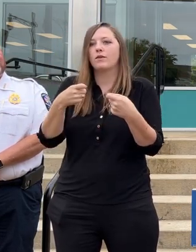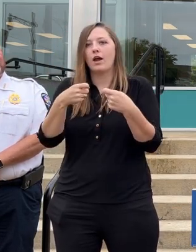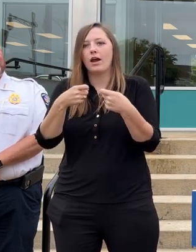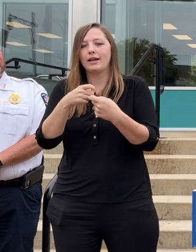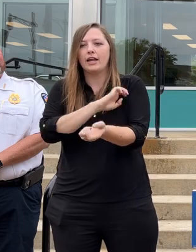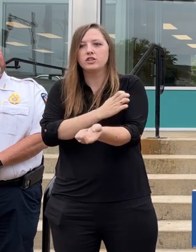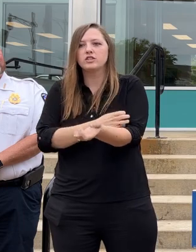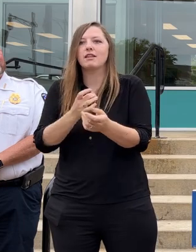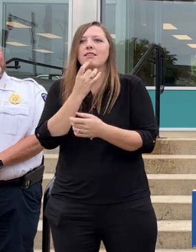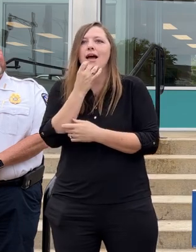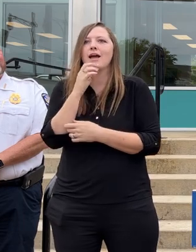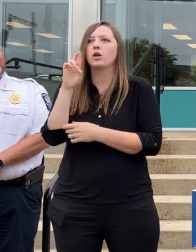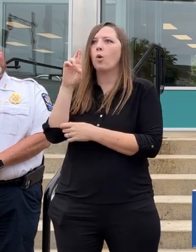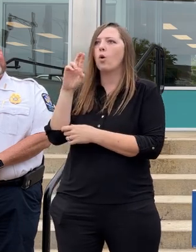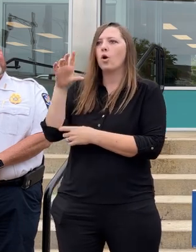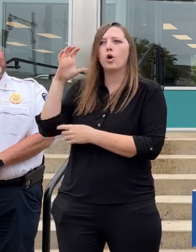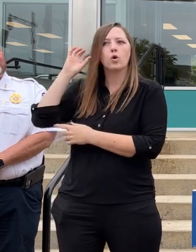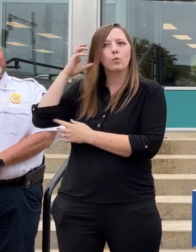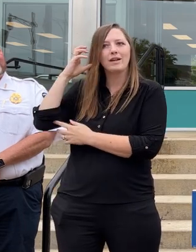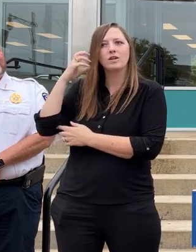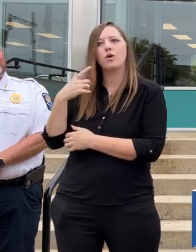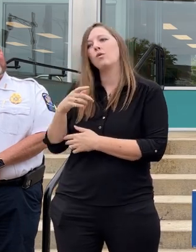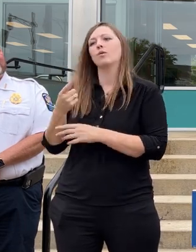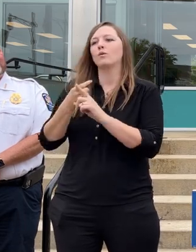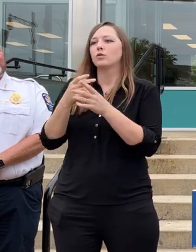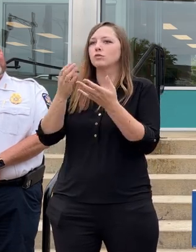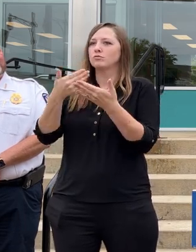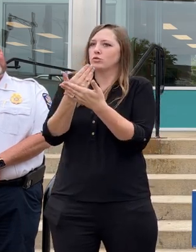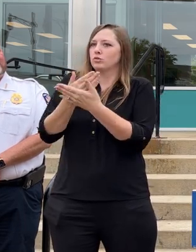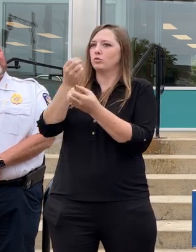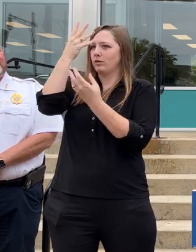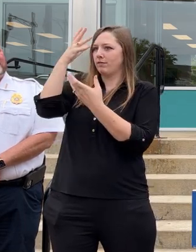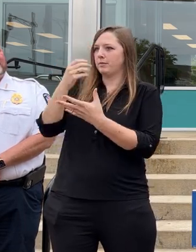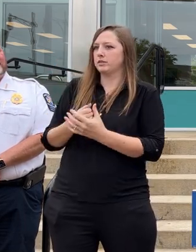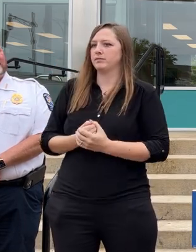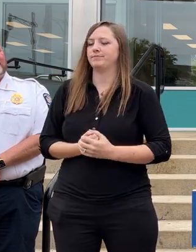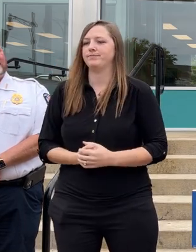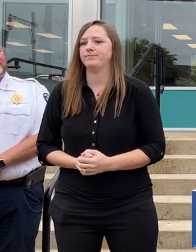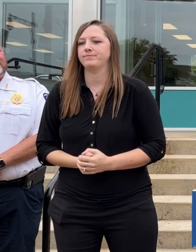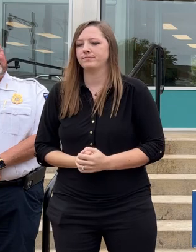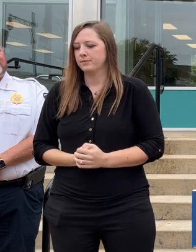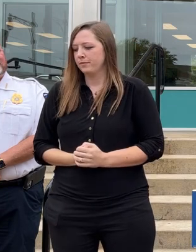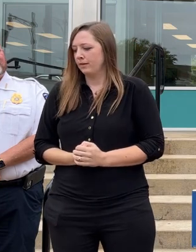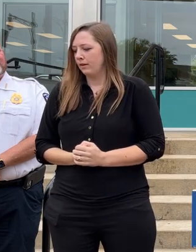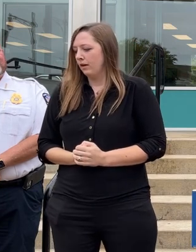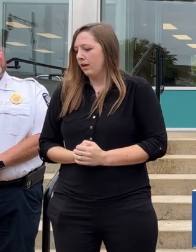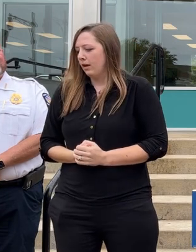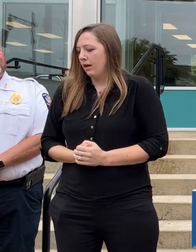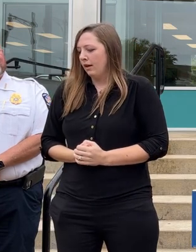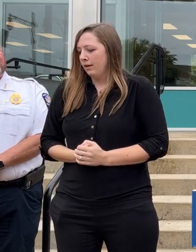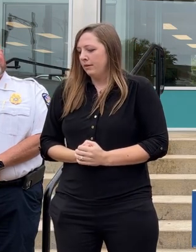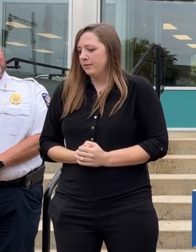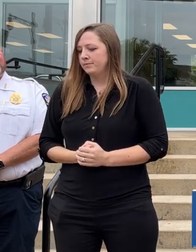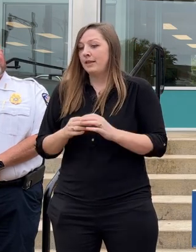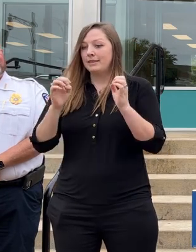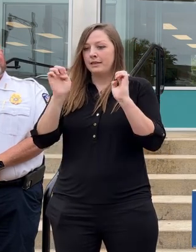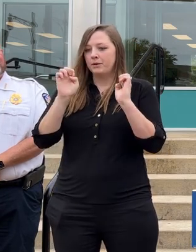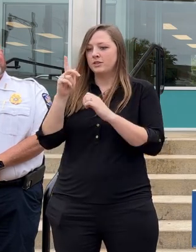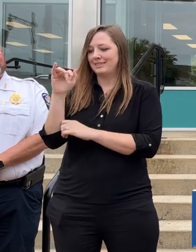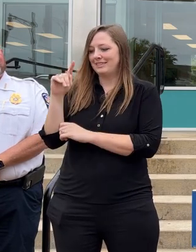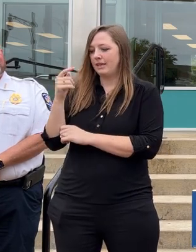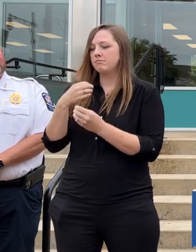to get the latest information. There's lots of information in our in items that are provided in the emergency